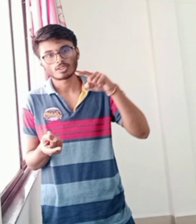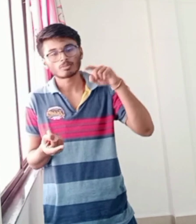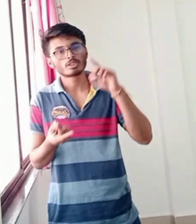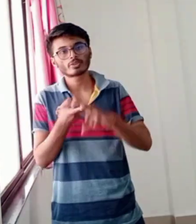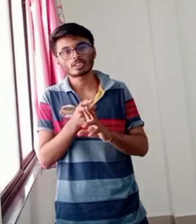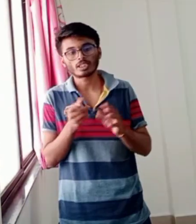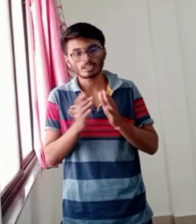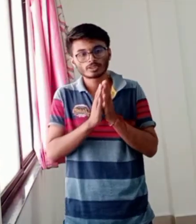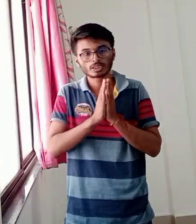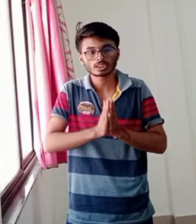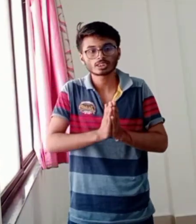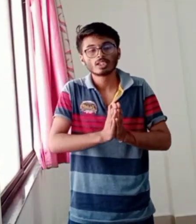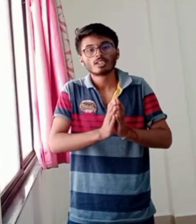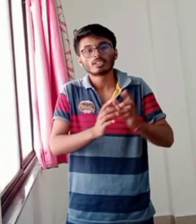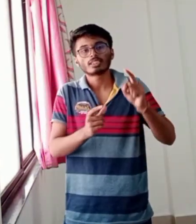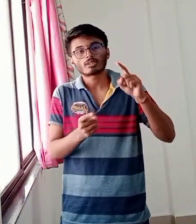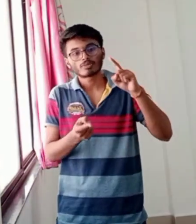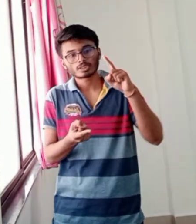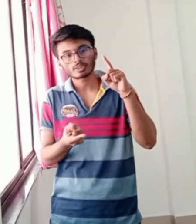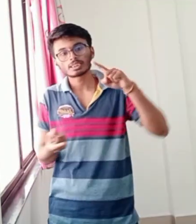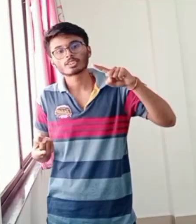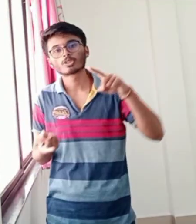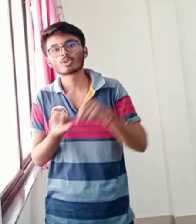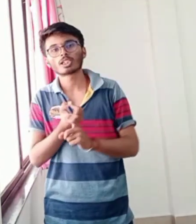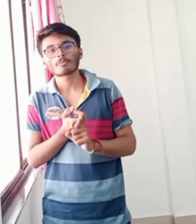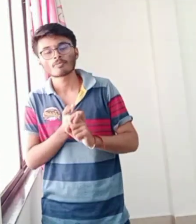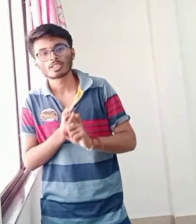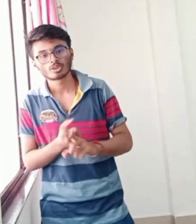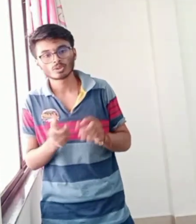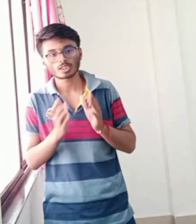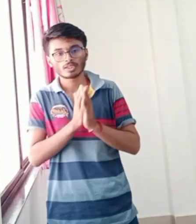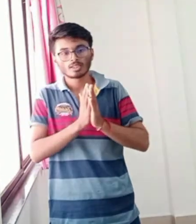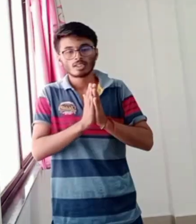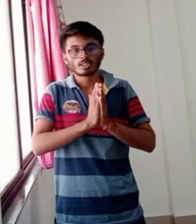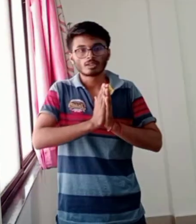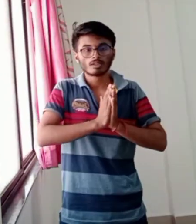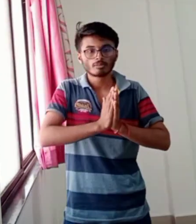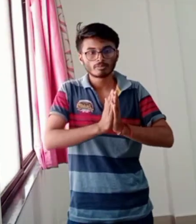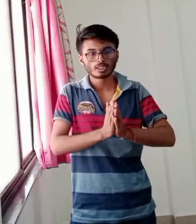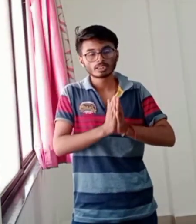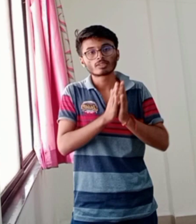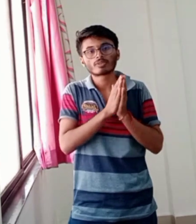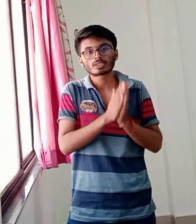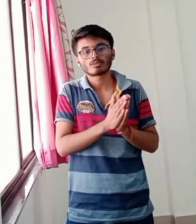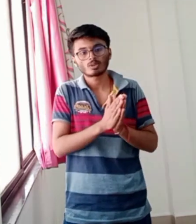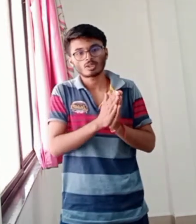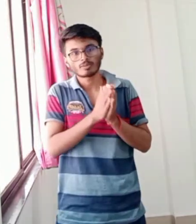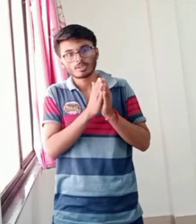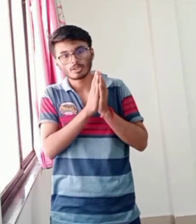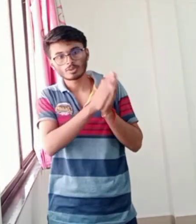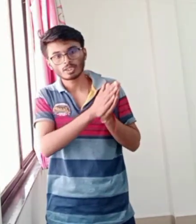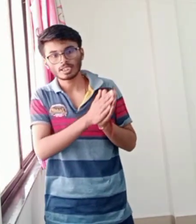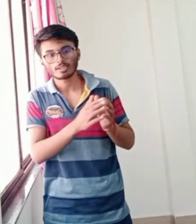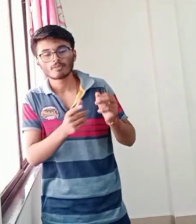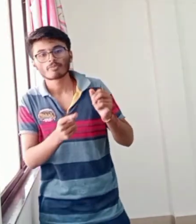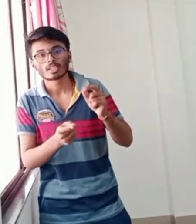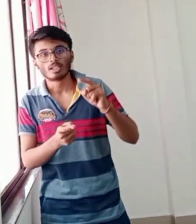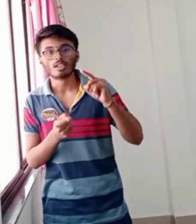the nucleotide I have discussed. In that first one is sugar. Sugar is the first component of the nucleotide.